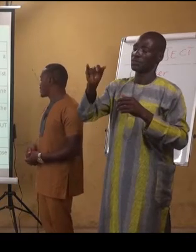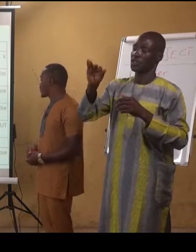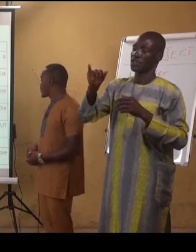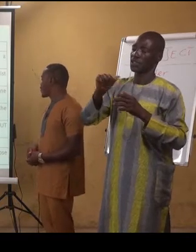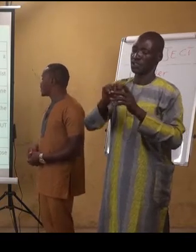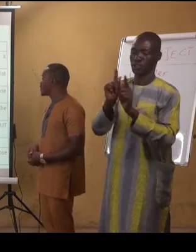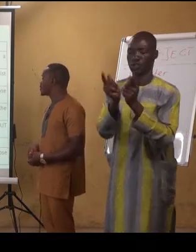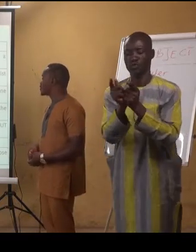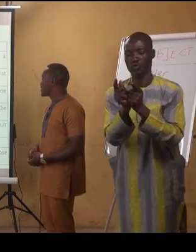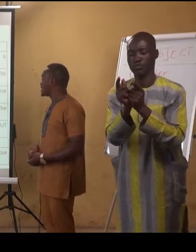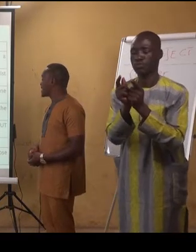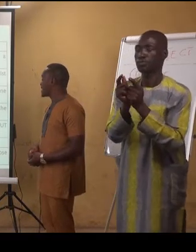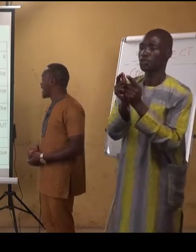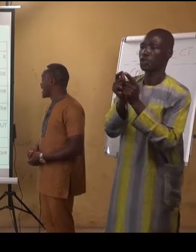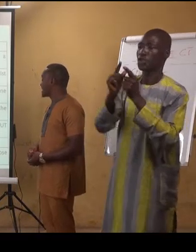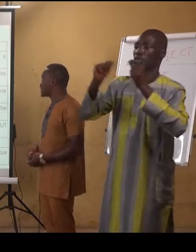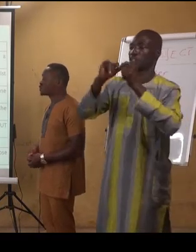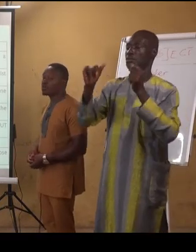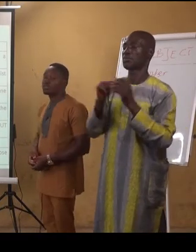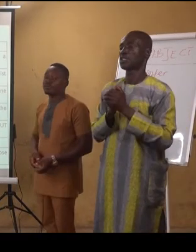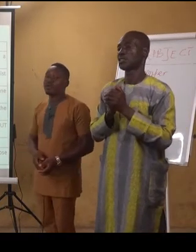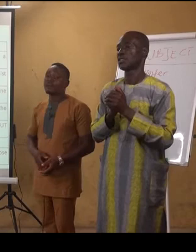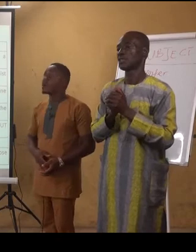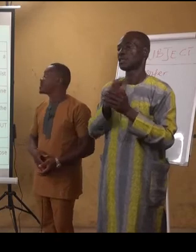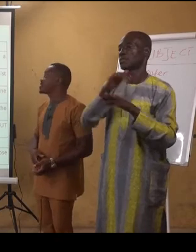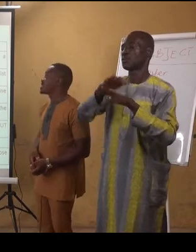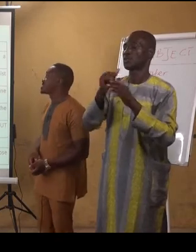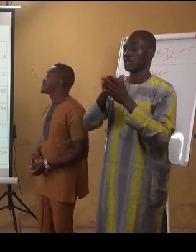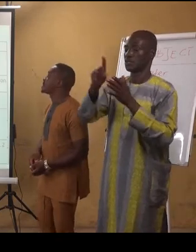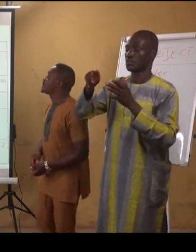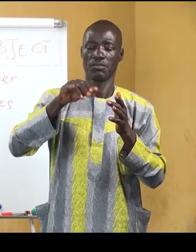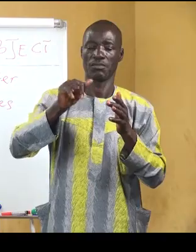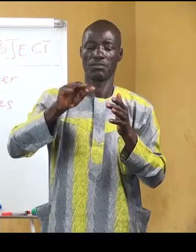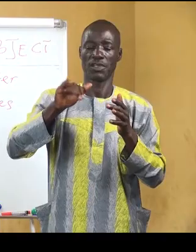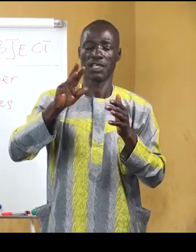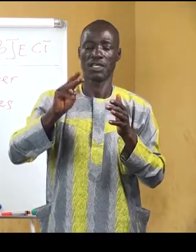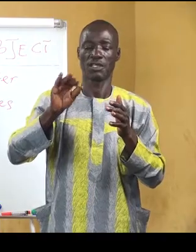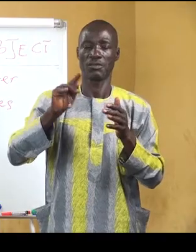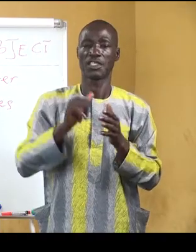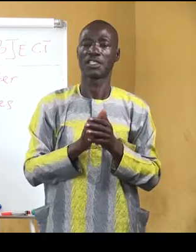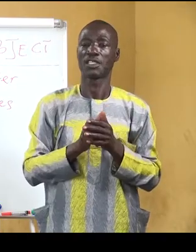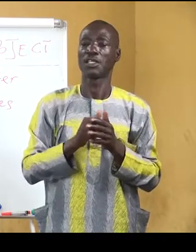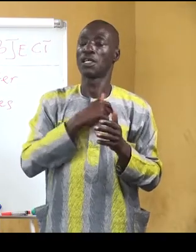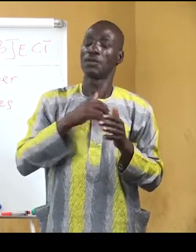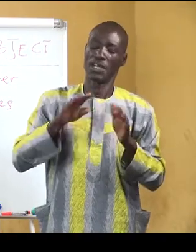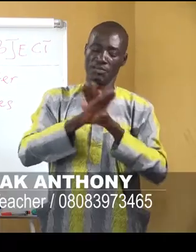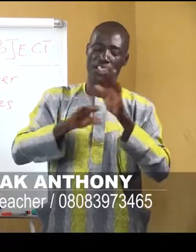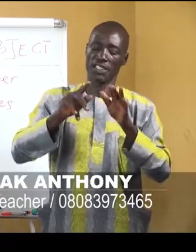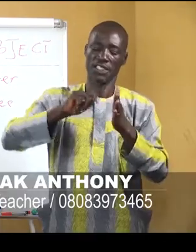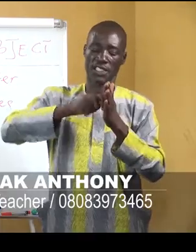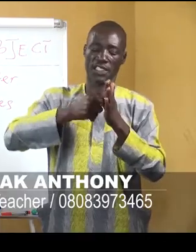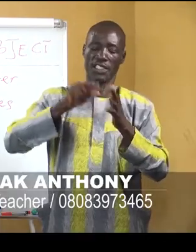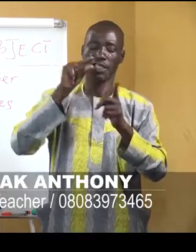group expression or enclose related items. We call them parameters. Basic keywords. These